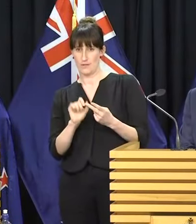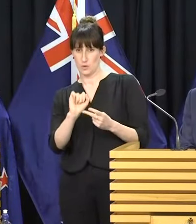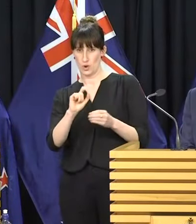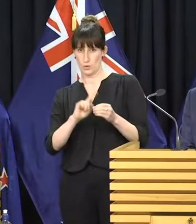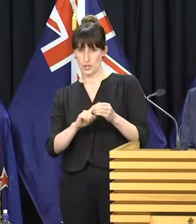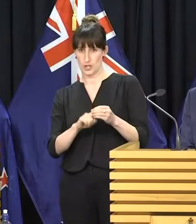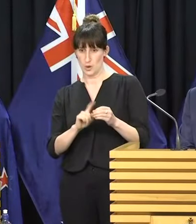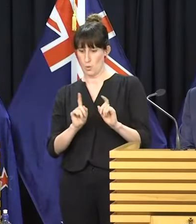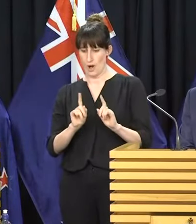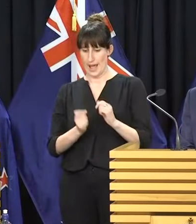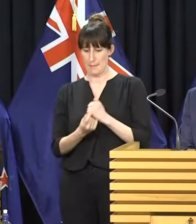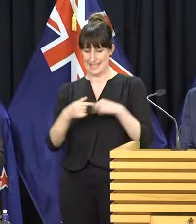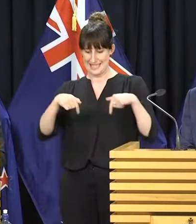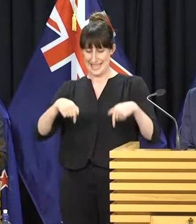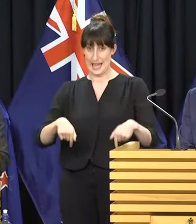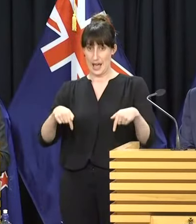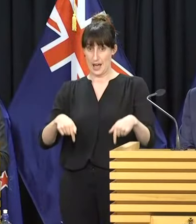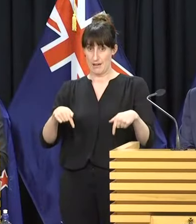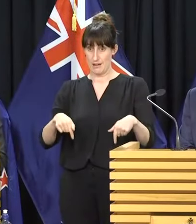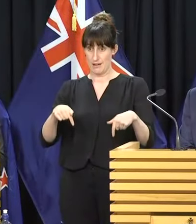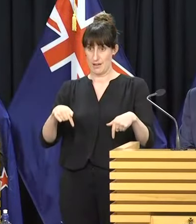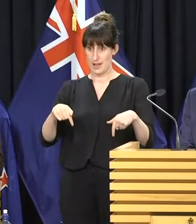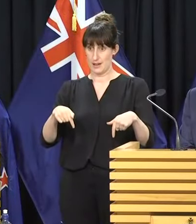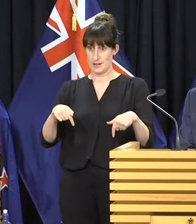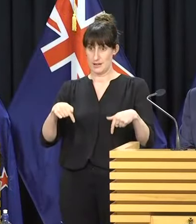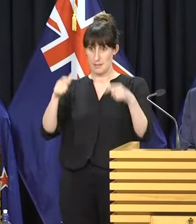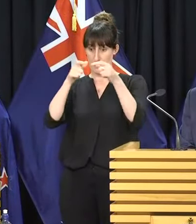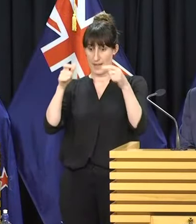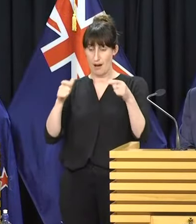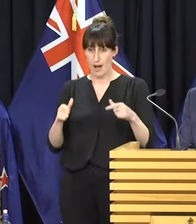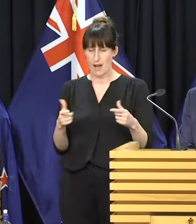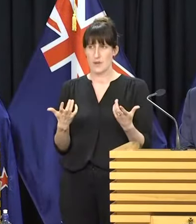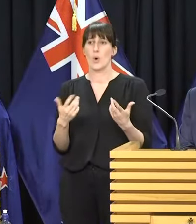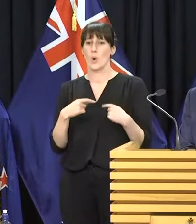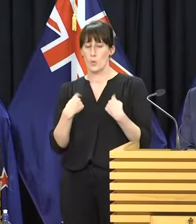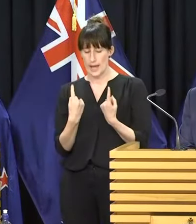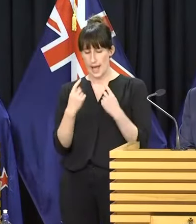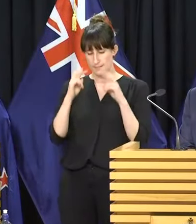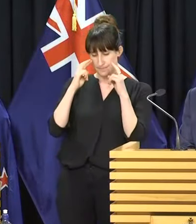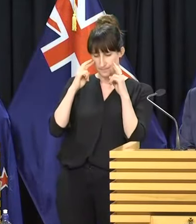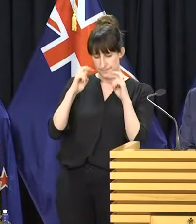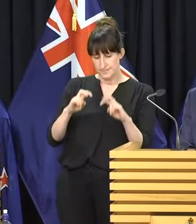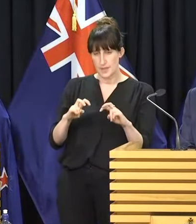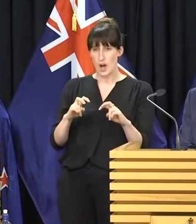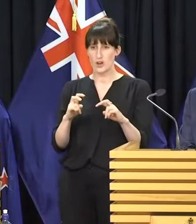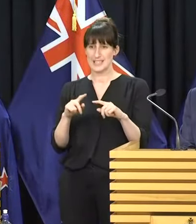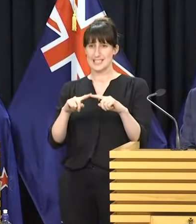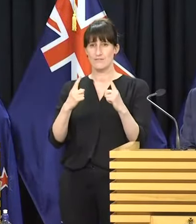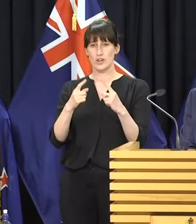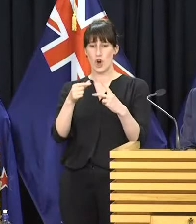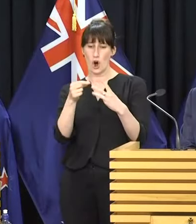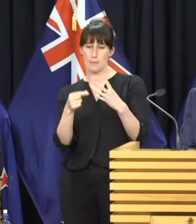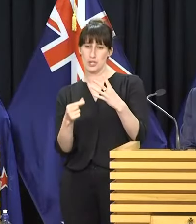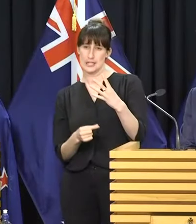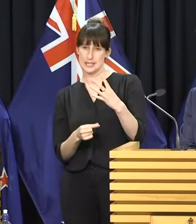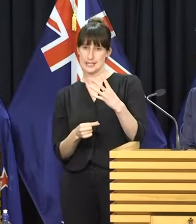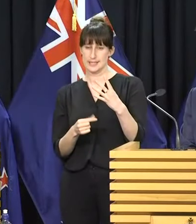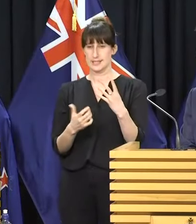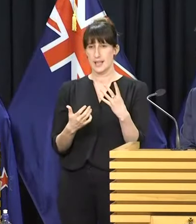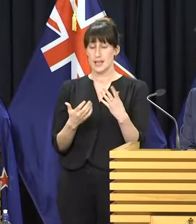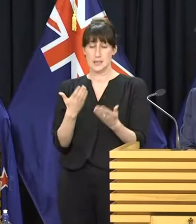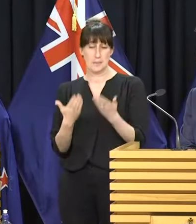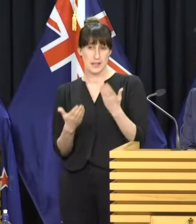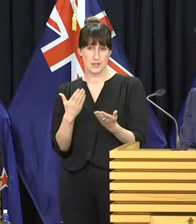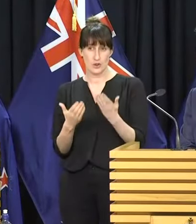happens in this building for the rest of the day, obviously we'll be looking at scenarios. So we'll be looking at, depending on what that information tells us later